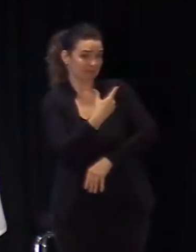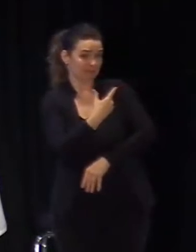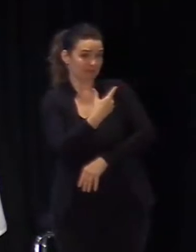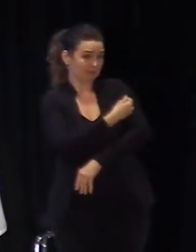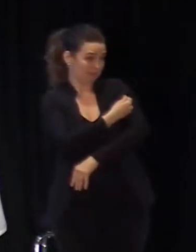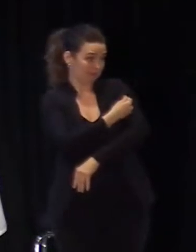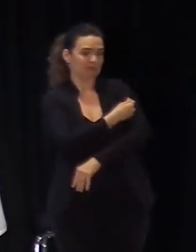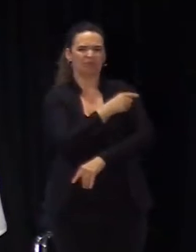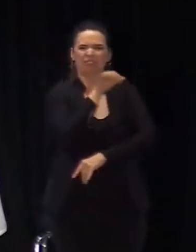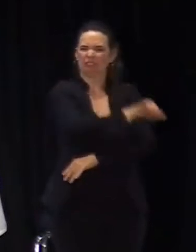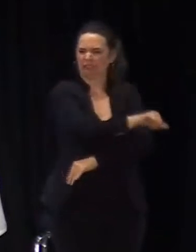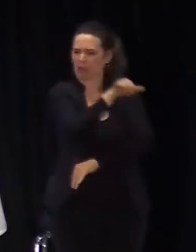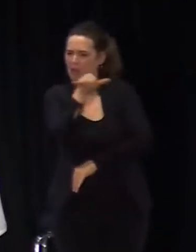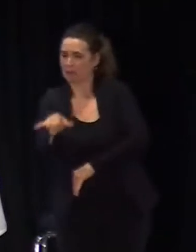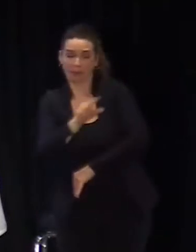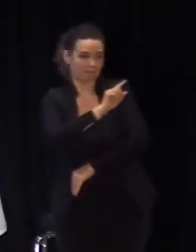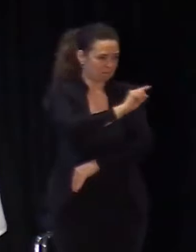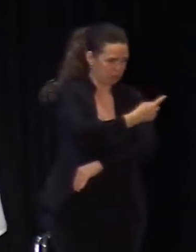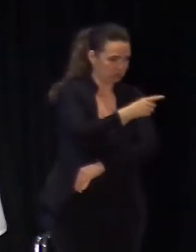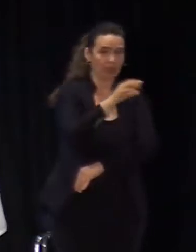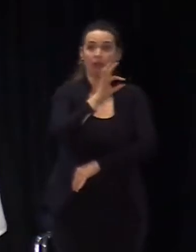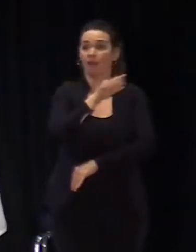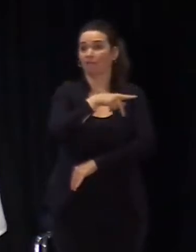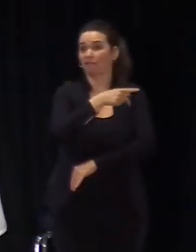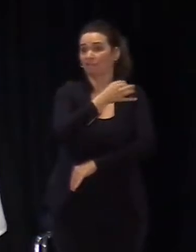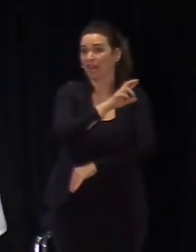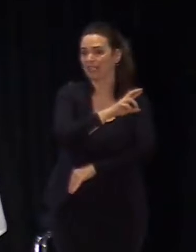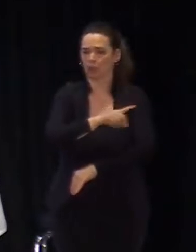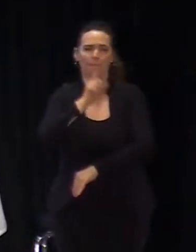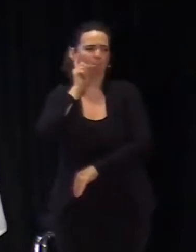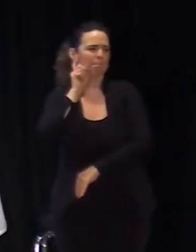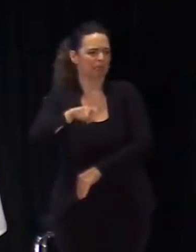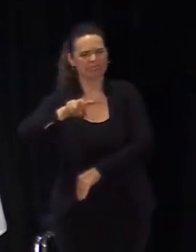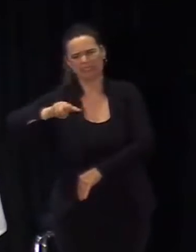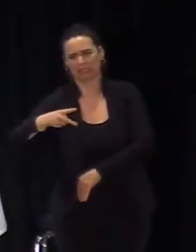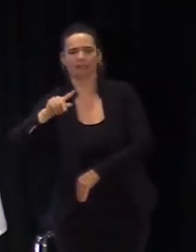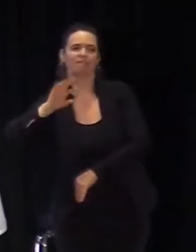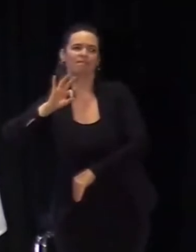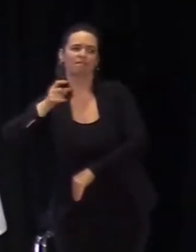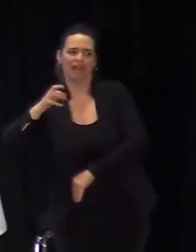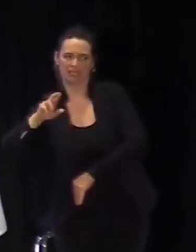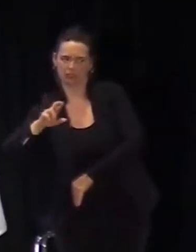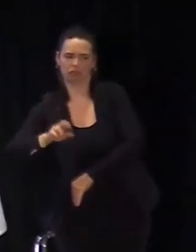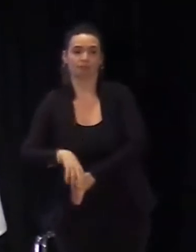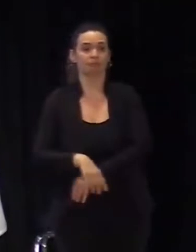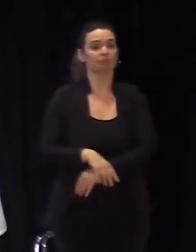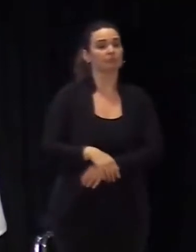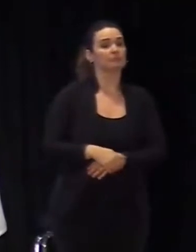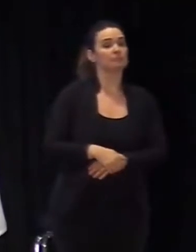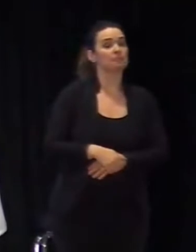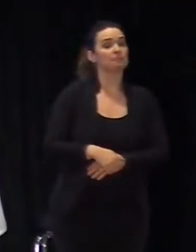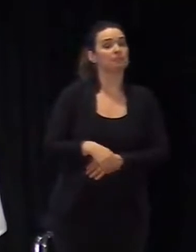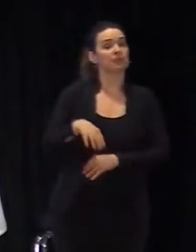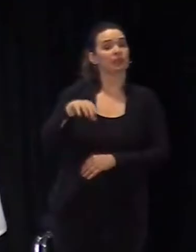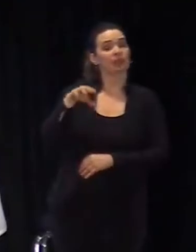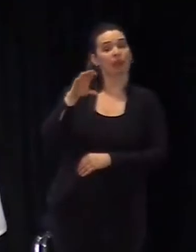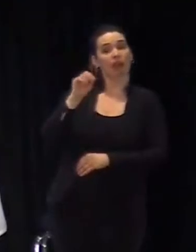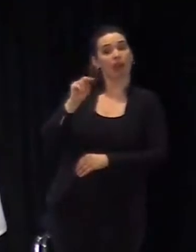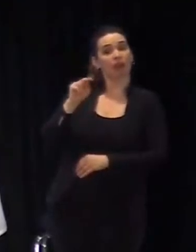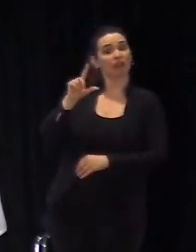On list, if you're on list, reminder to check your email. especially as we